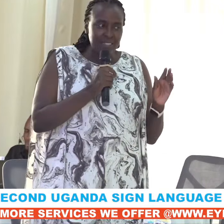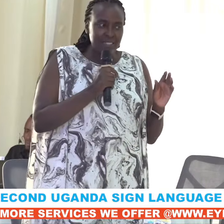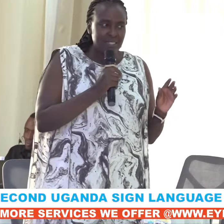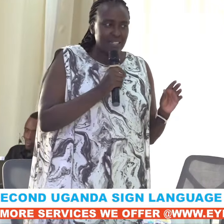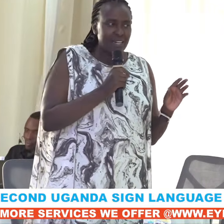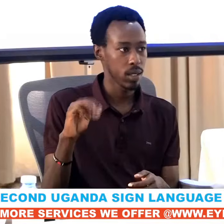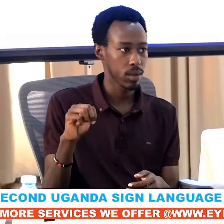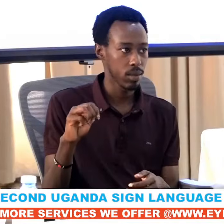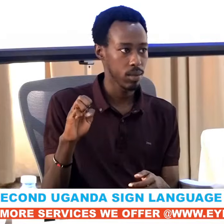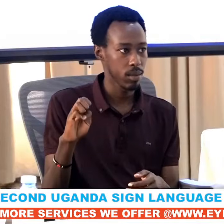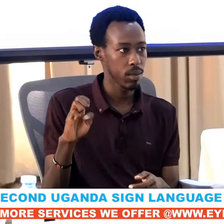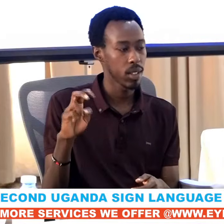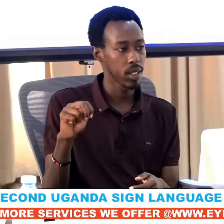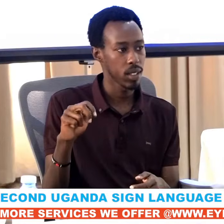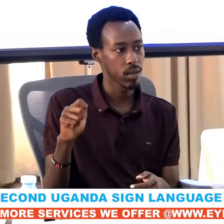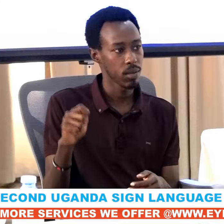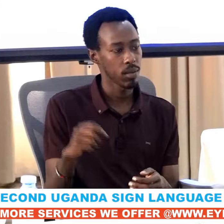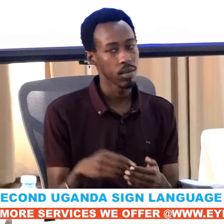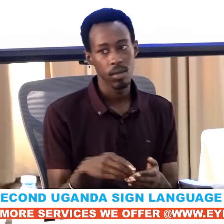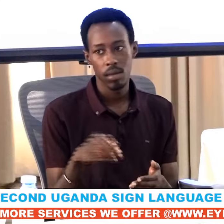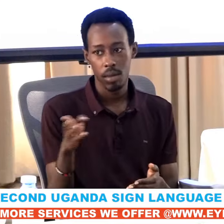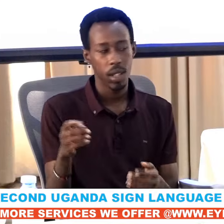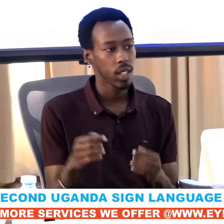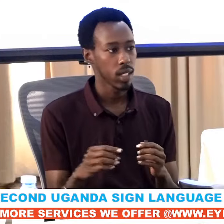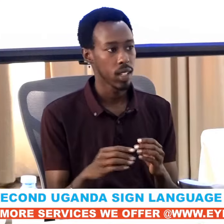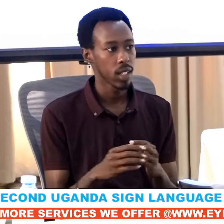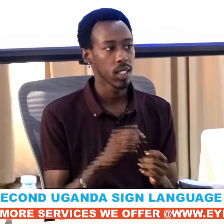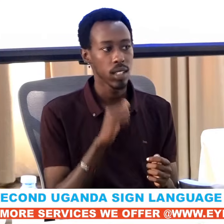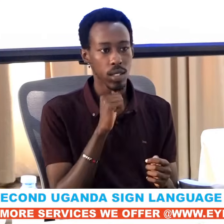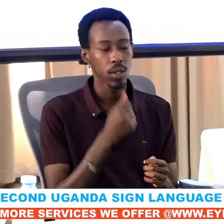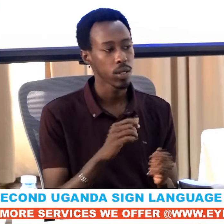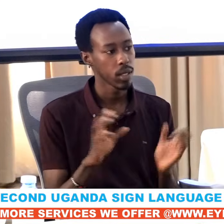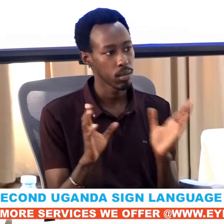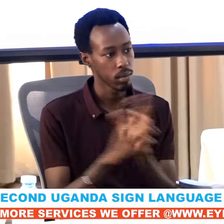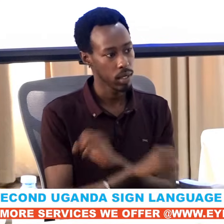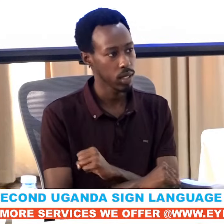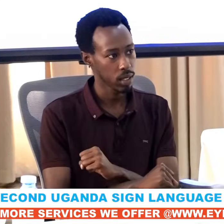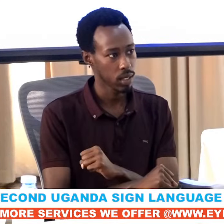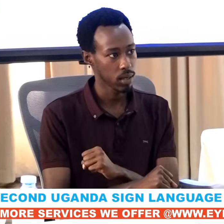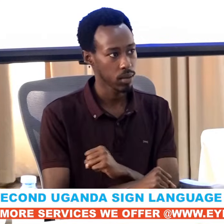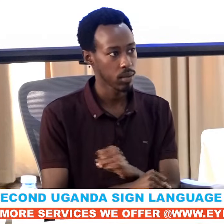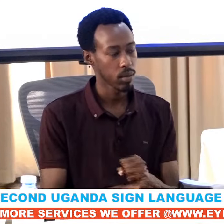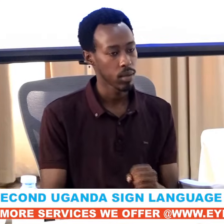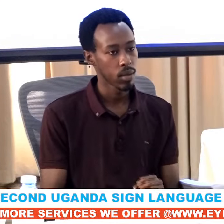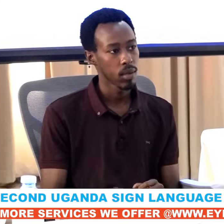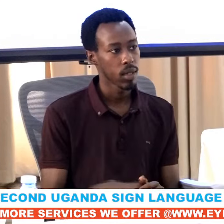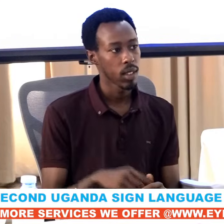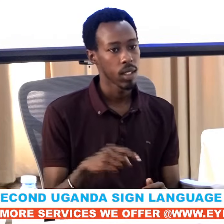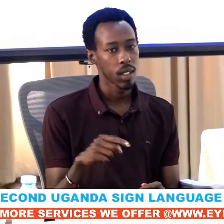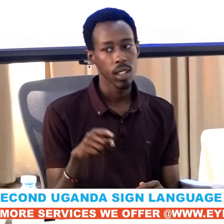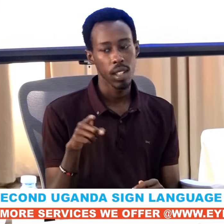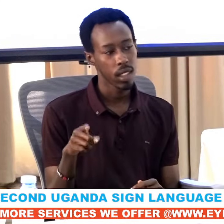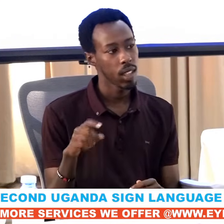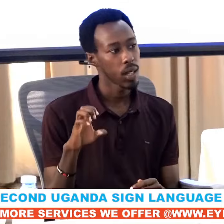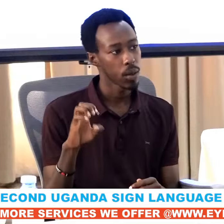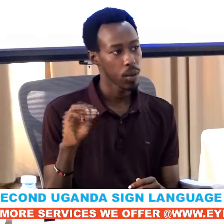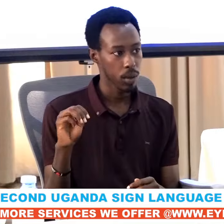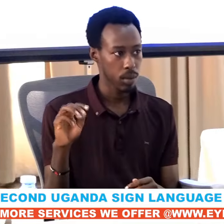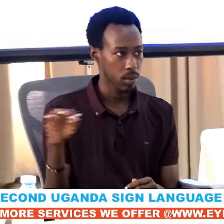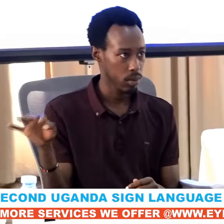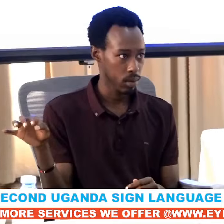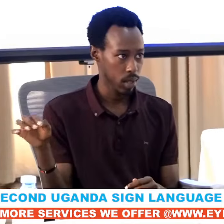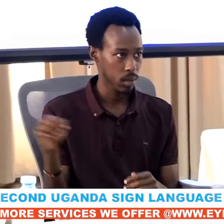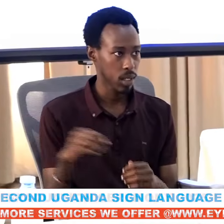Brian has not missed a day. So that commitment is very rare